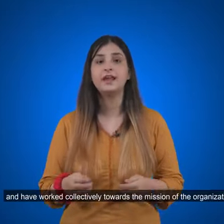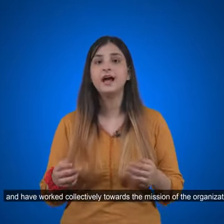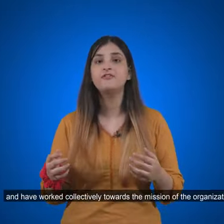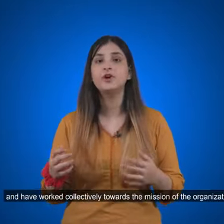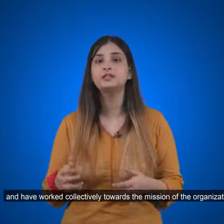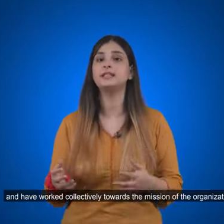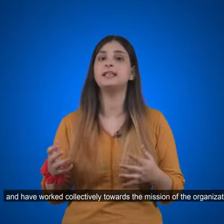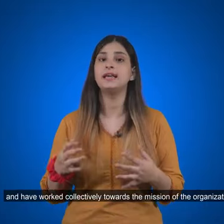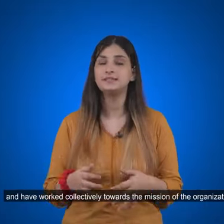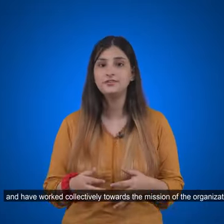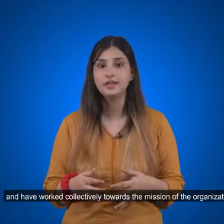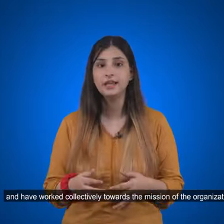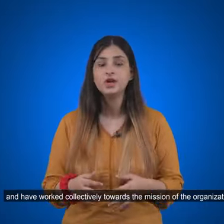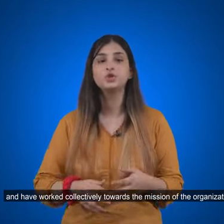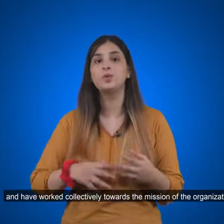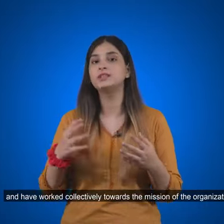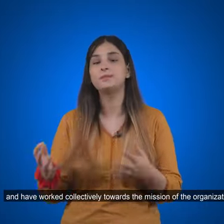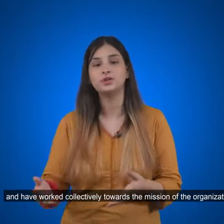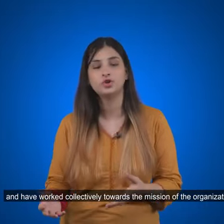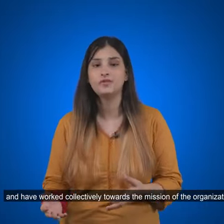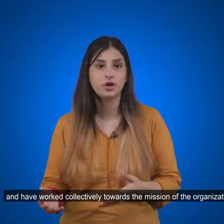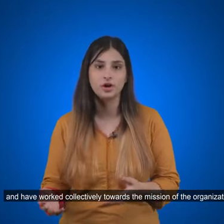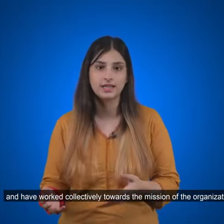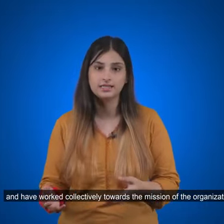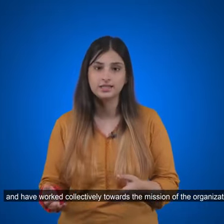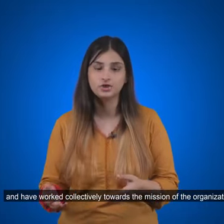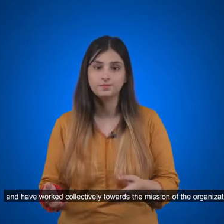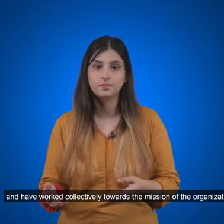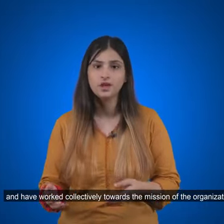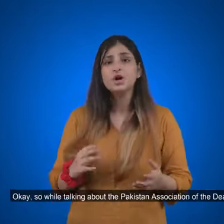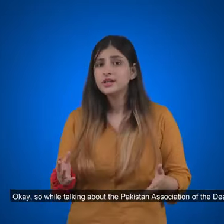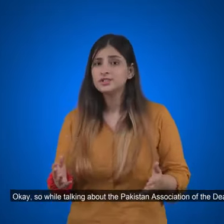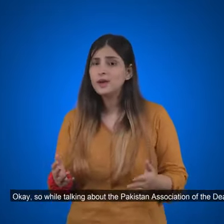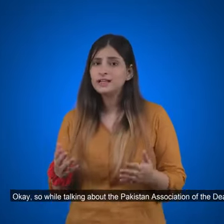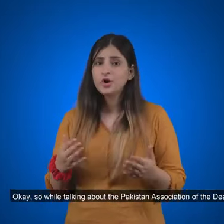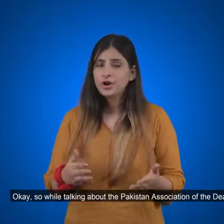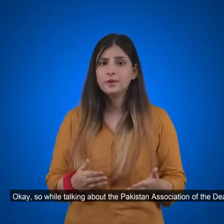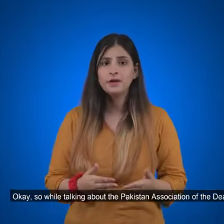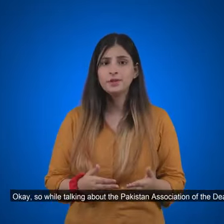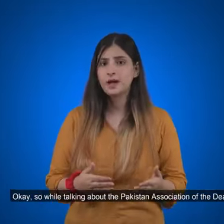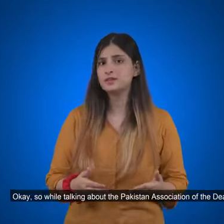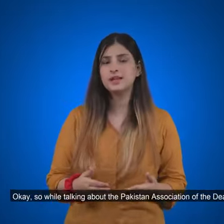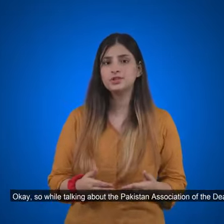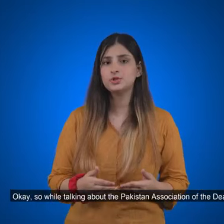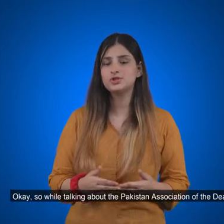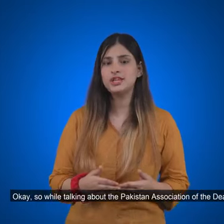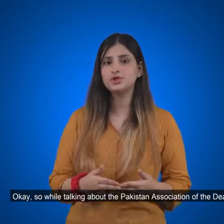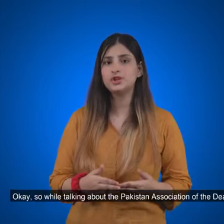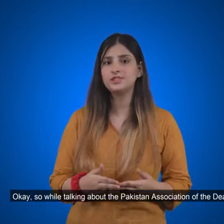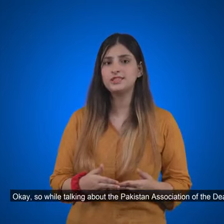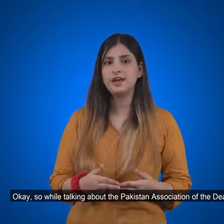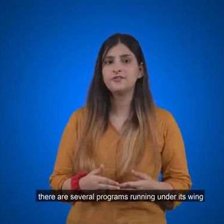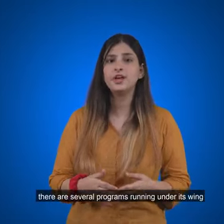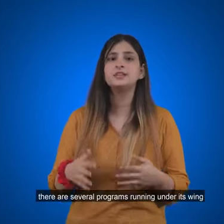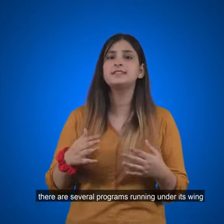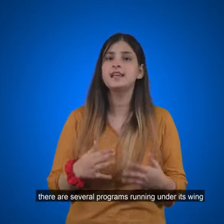have worked collectively towards the mission of the organization. Okay, so while talking about the Pakistan Association of the Deaf, there are